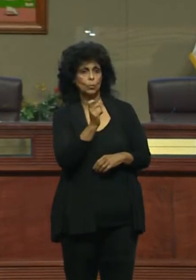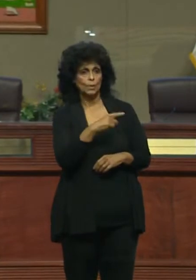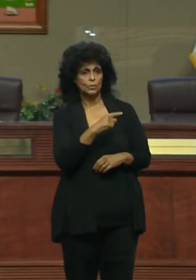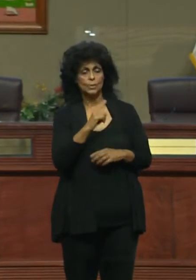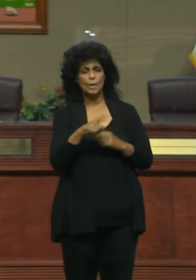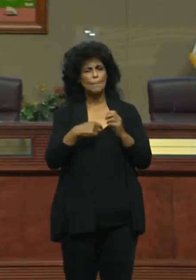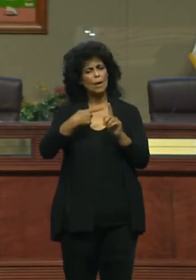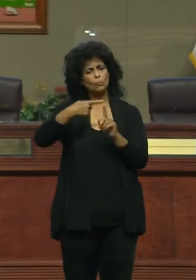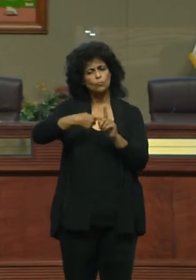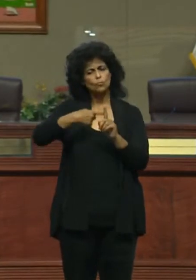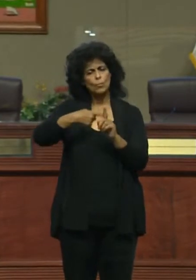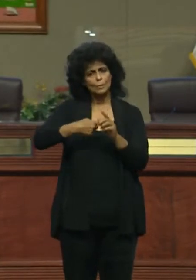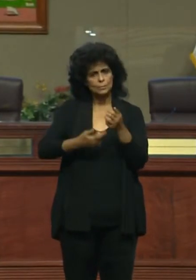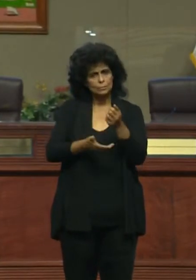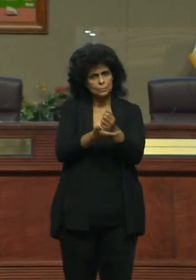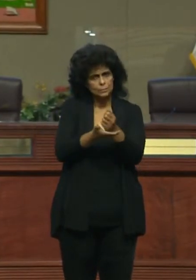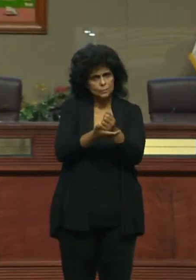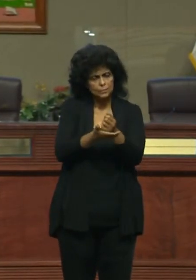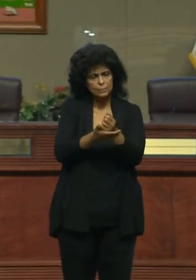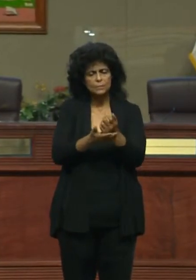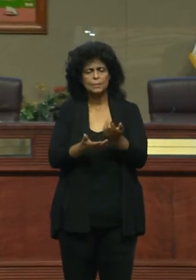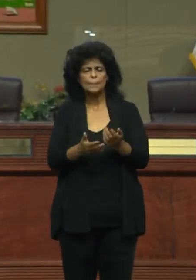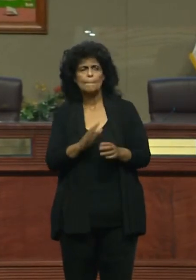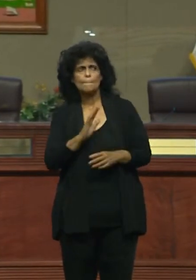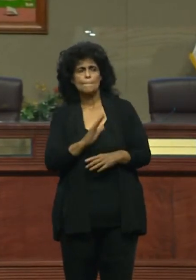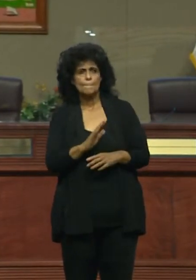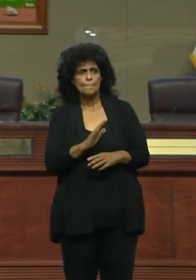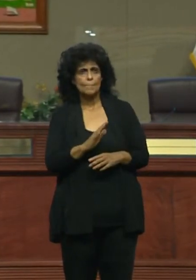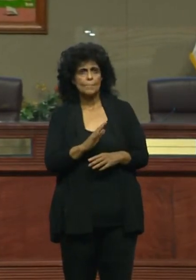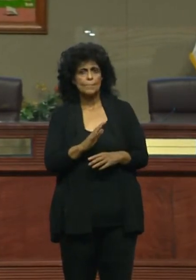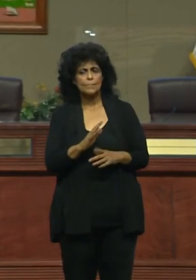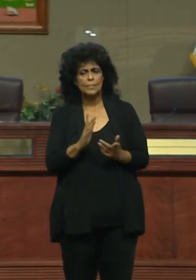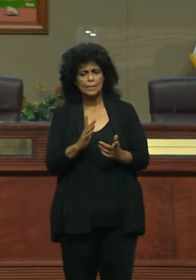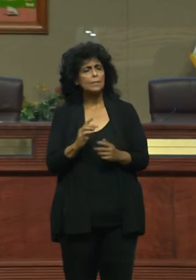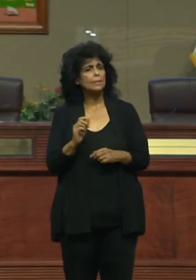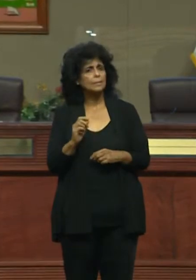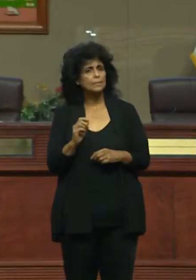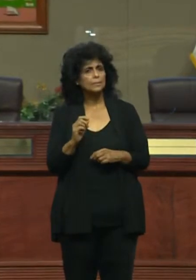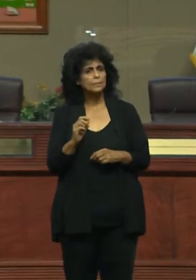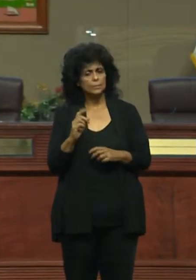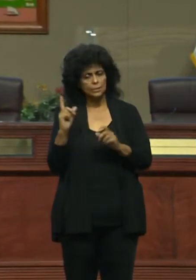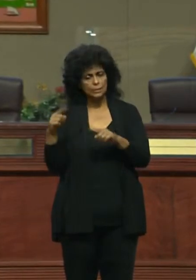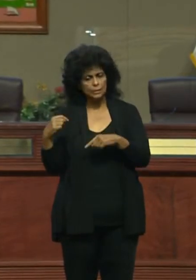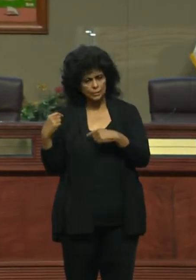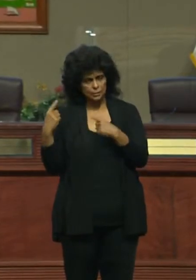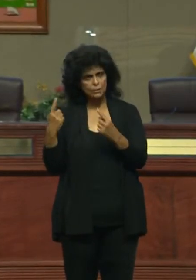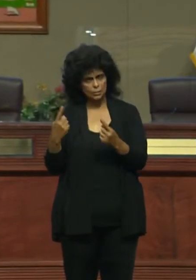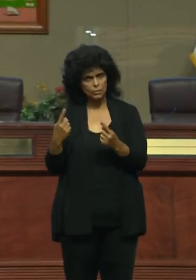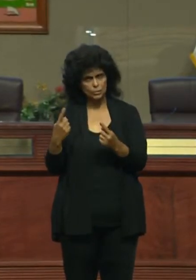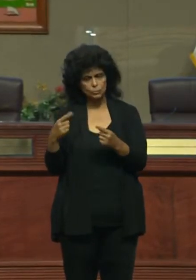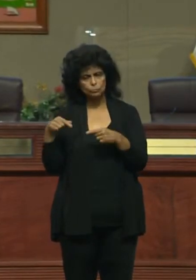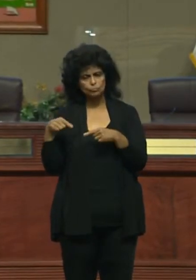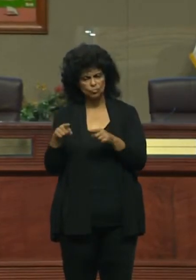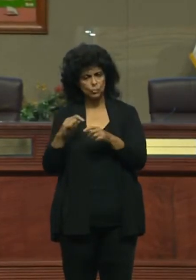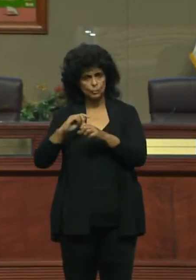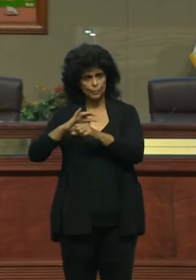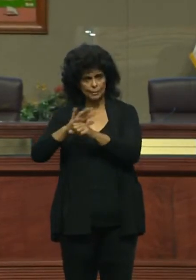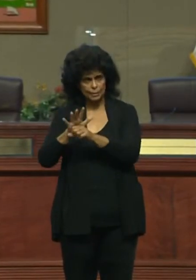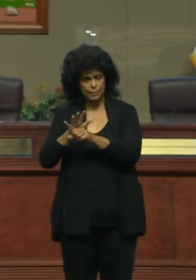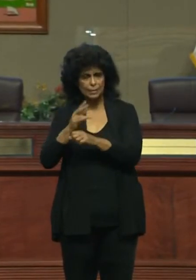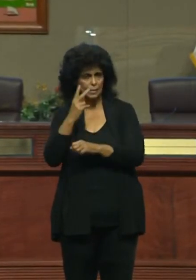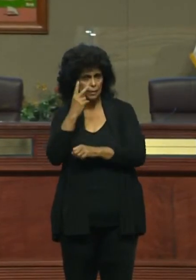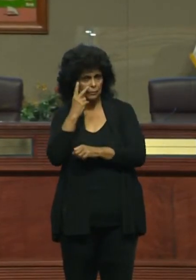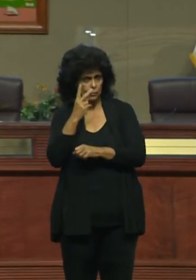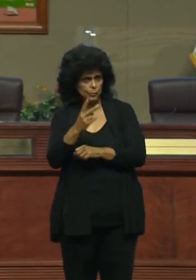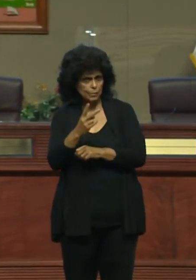rental assistance. So I wanted to find out, have you, over the course of the year during the pandemic, have you seen an increase or decrease in the